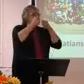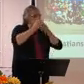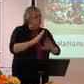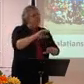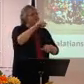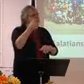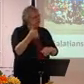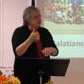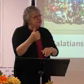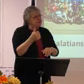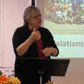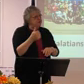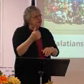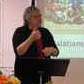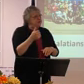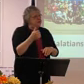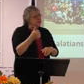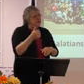others.